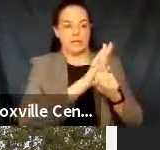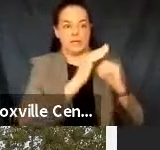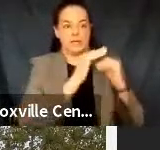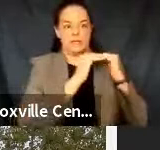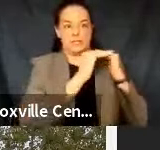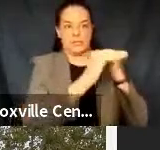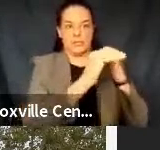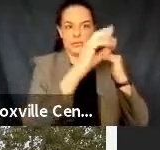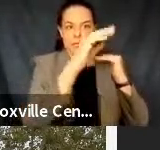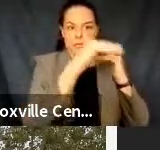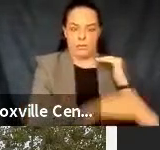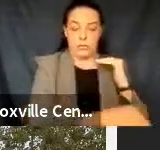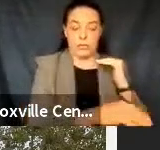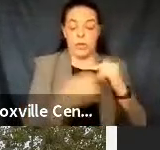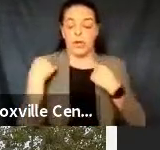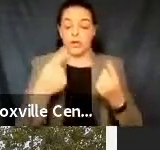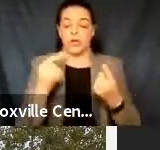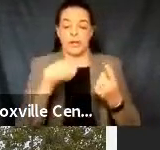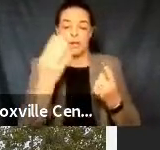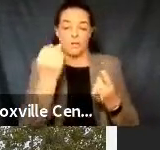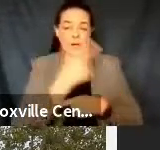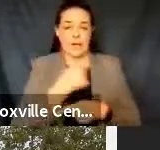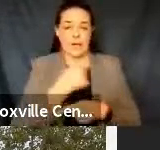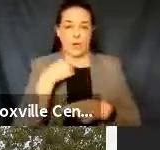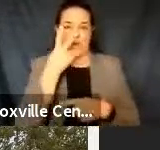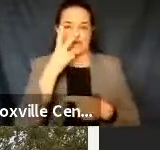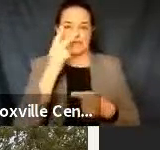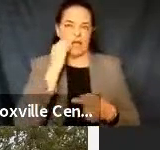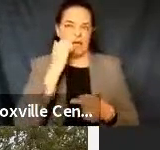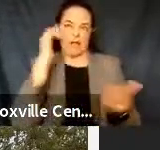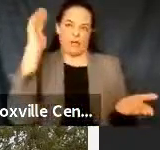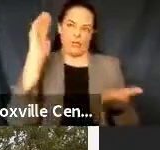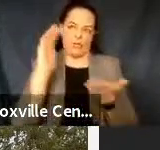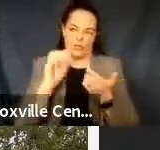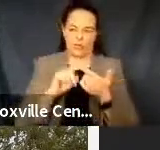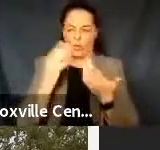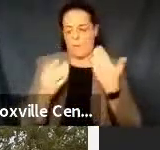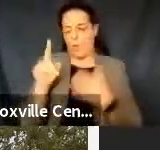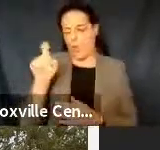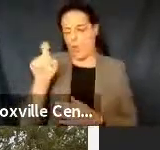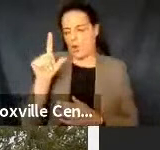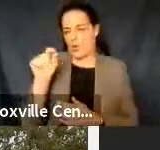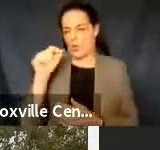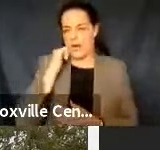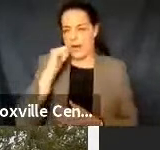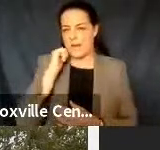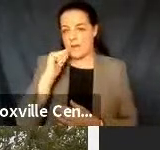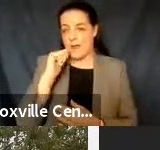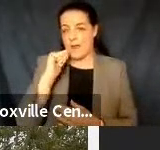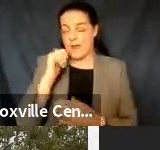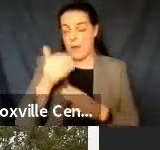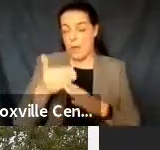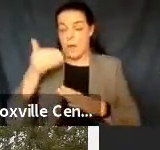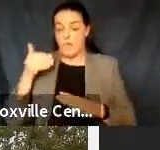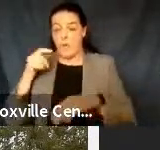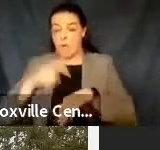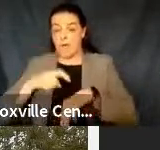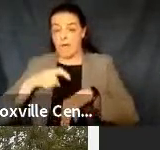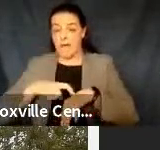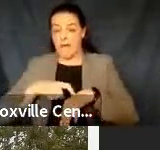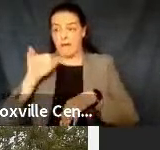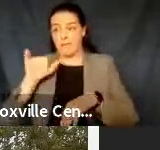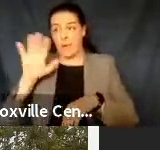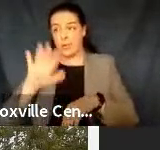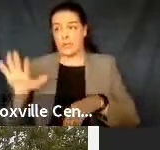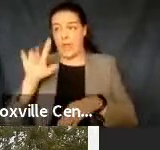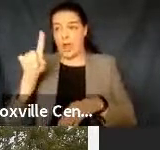this time period, we saw daily new cases drop to approximately 120 cases per day, down from the previous reporting period, which was